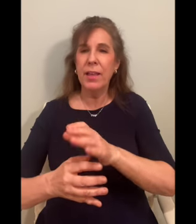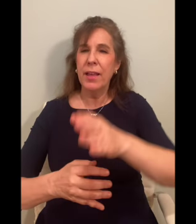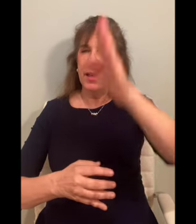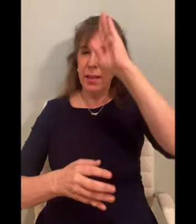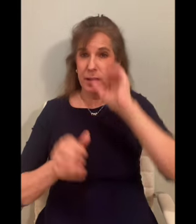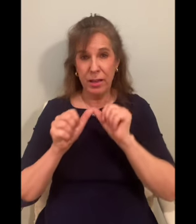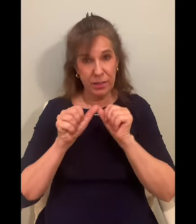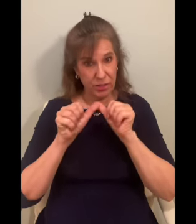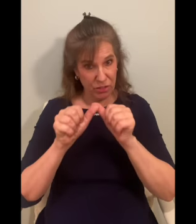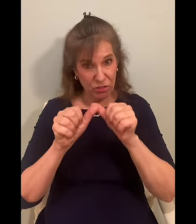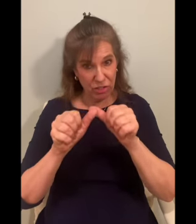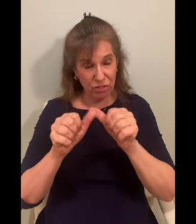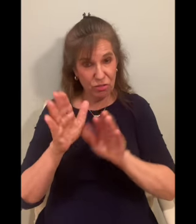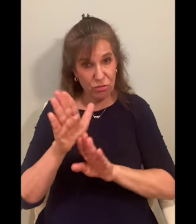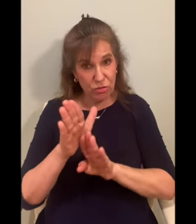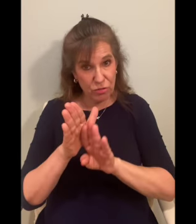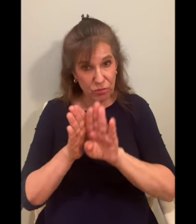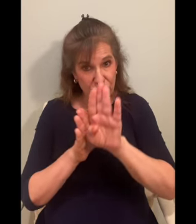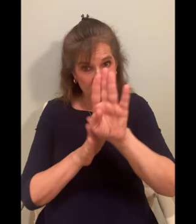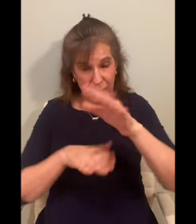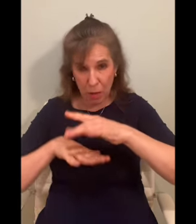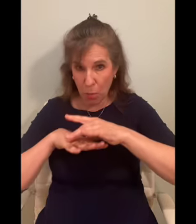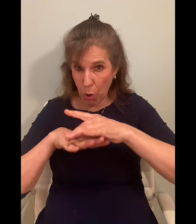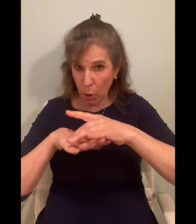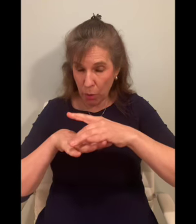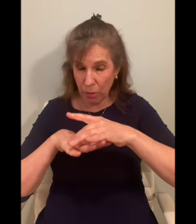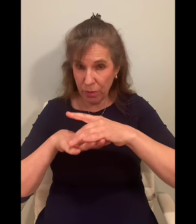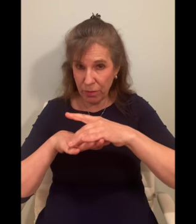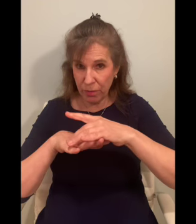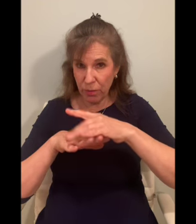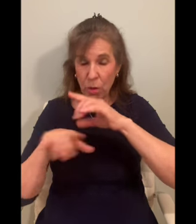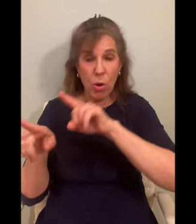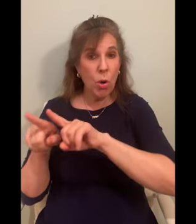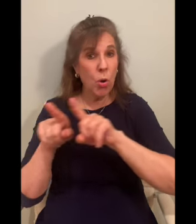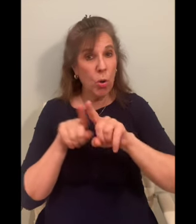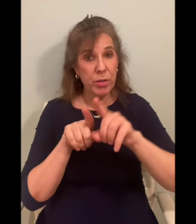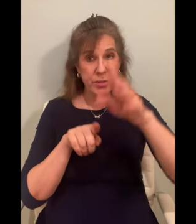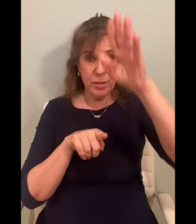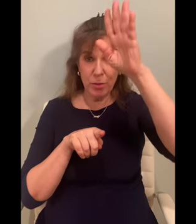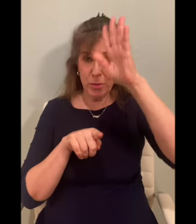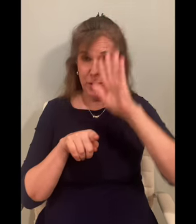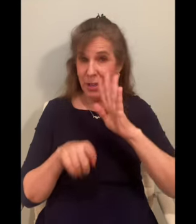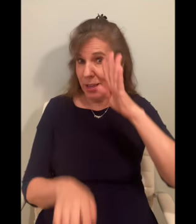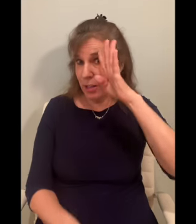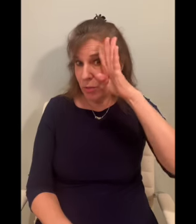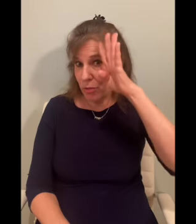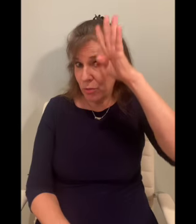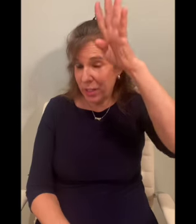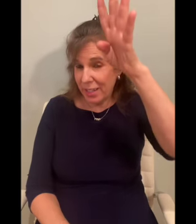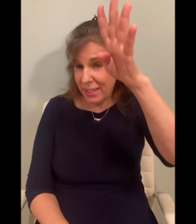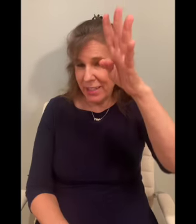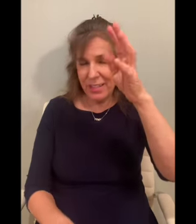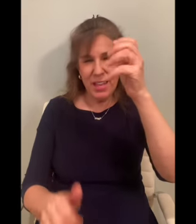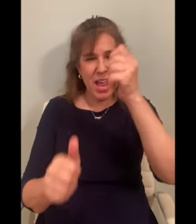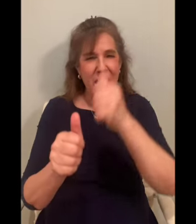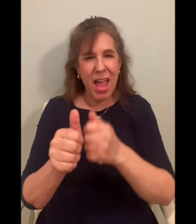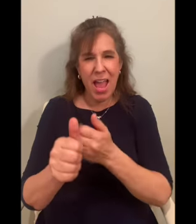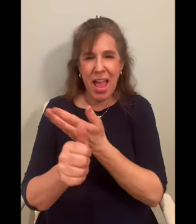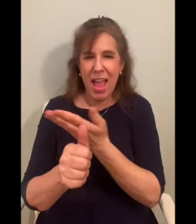develop and continents and land, but also what's under. That means also grass and